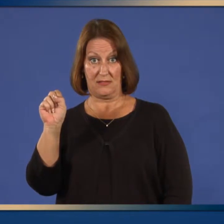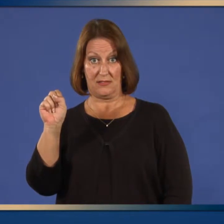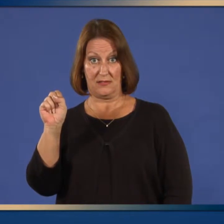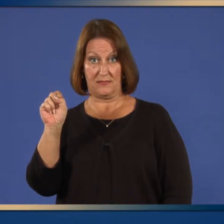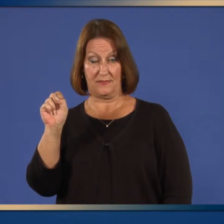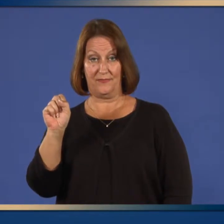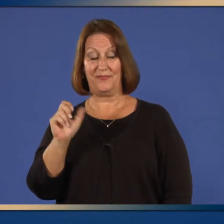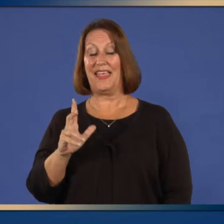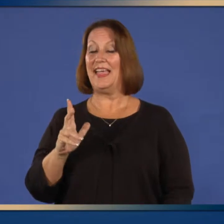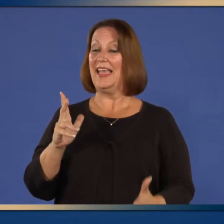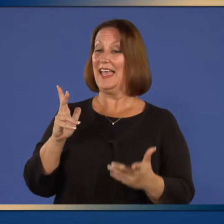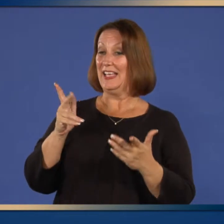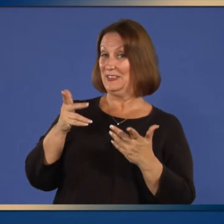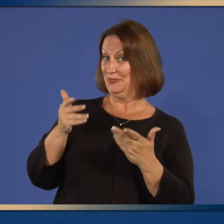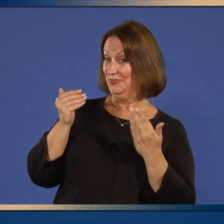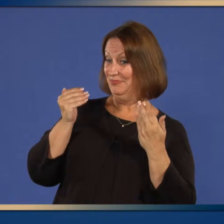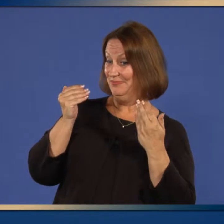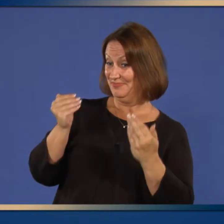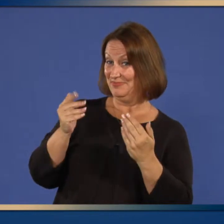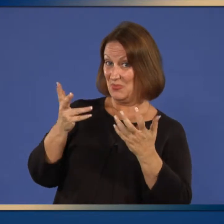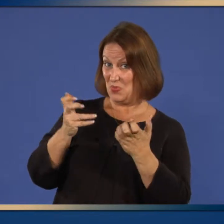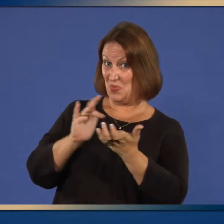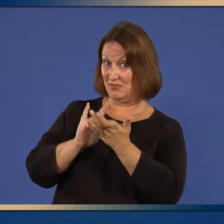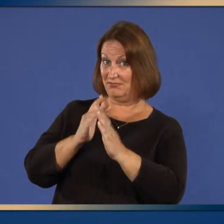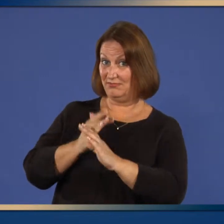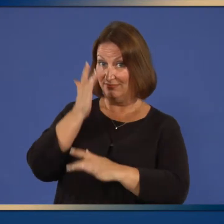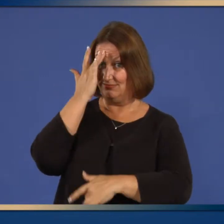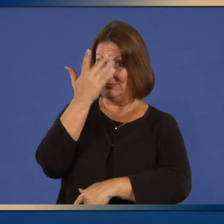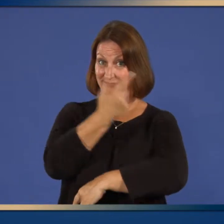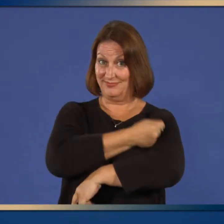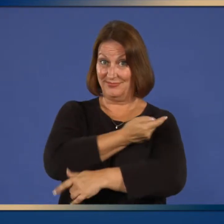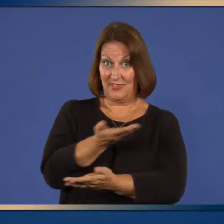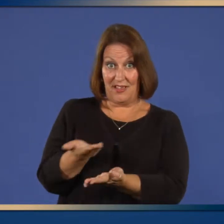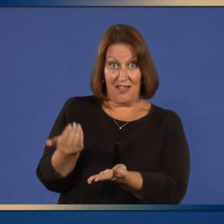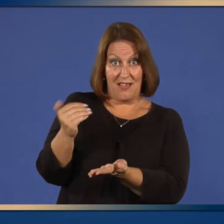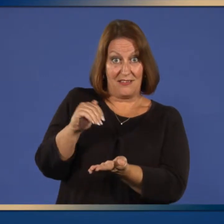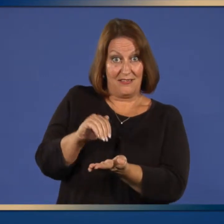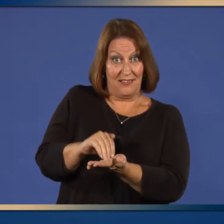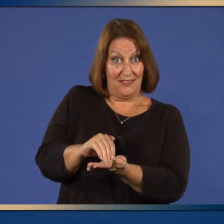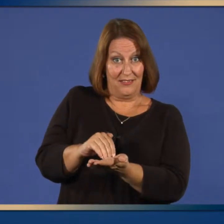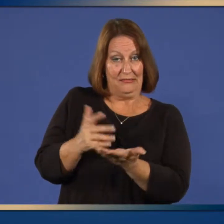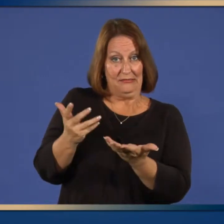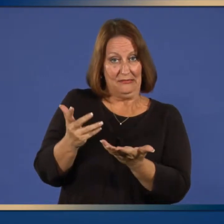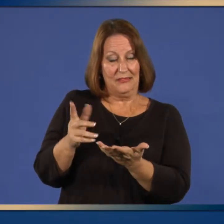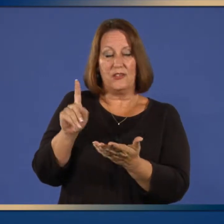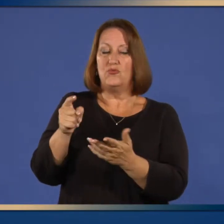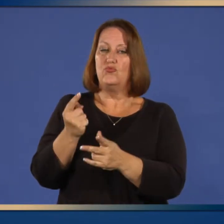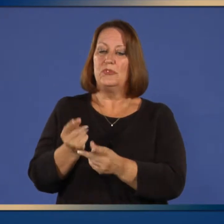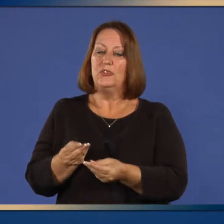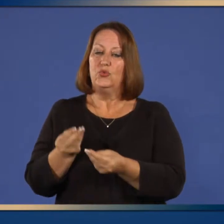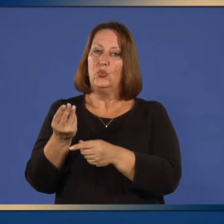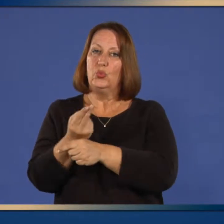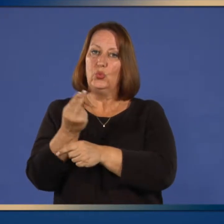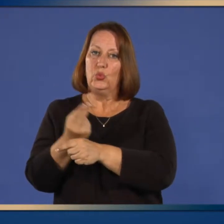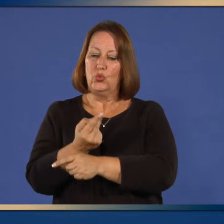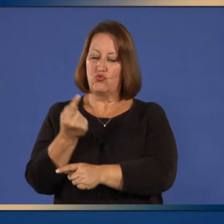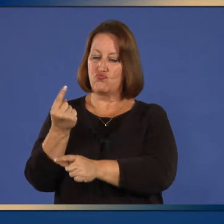Two, influenza vaccine, TIV or